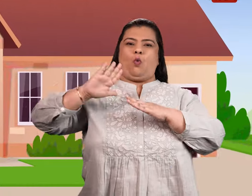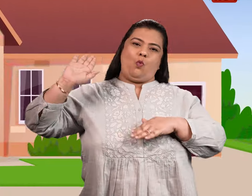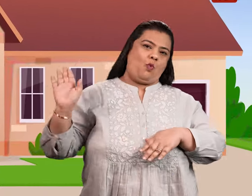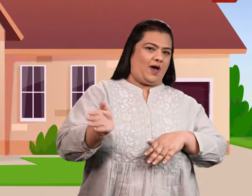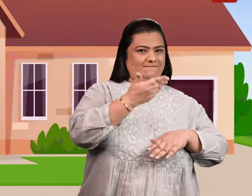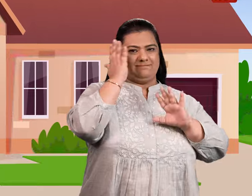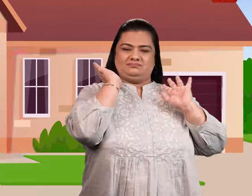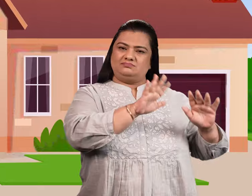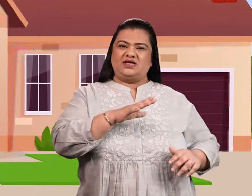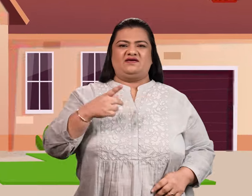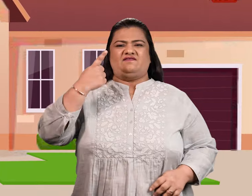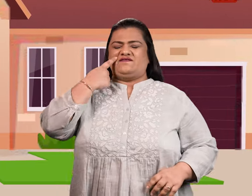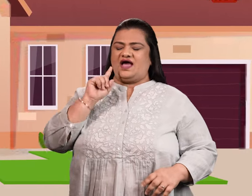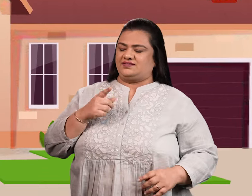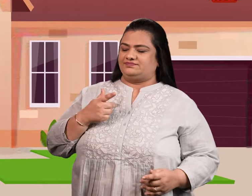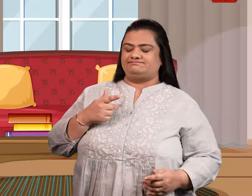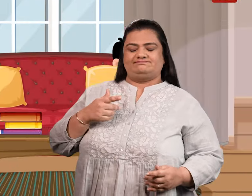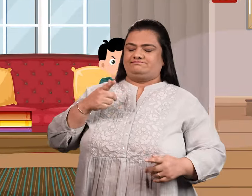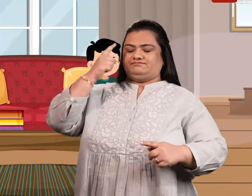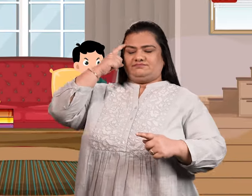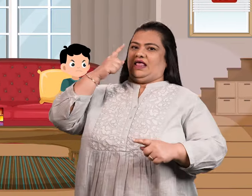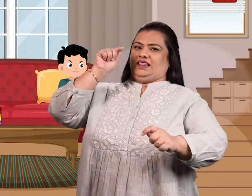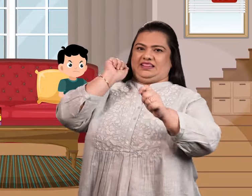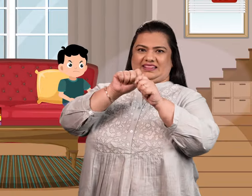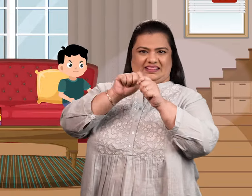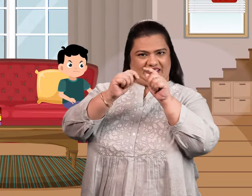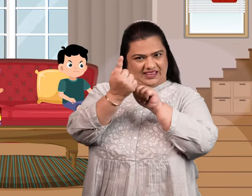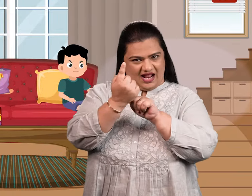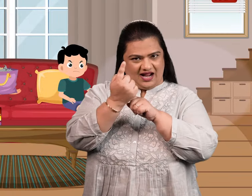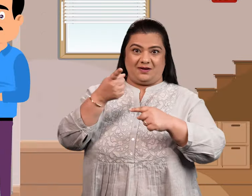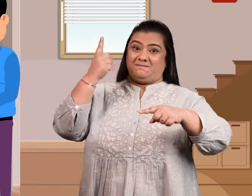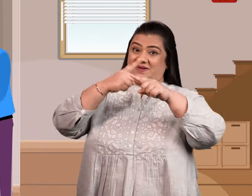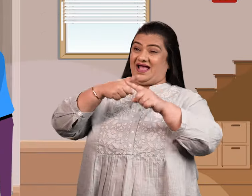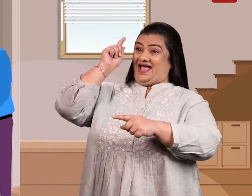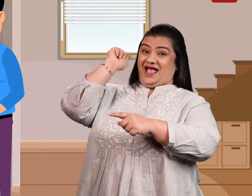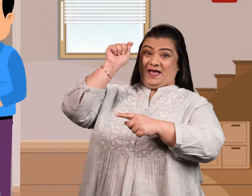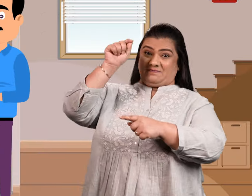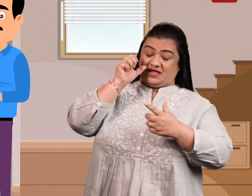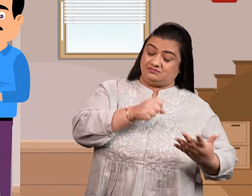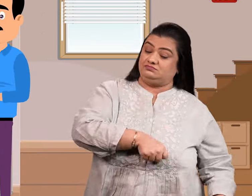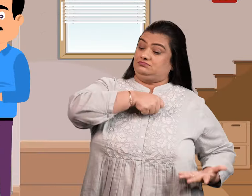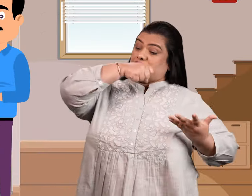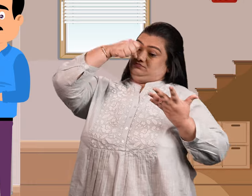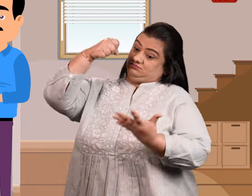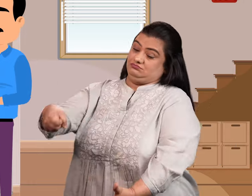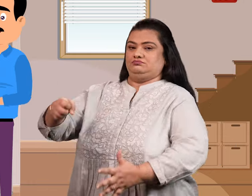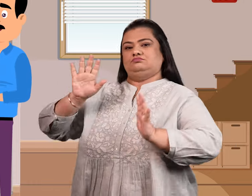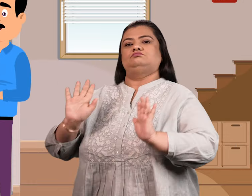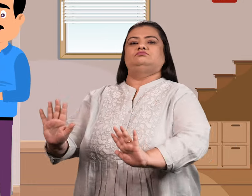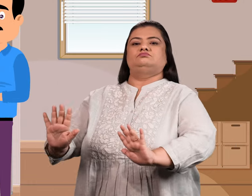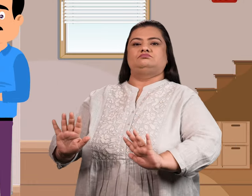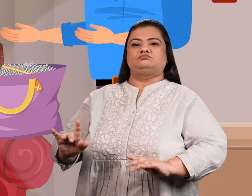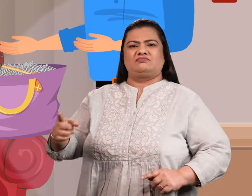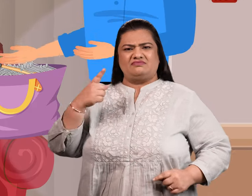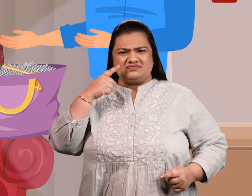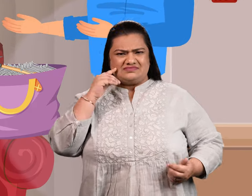The boy would ignore all of this and go home. One day, his father came to him and handed over a bag full of